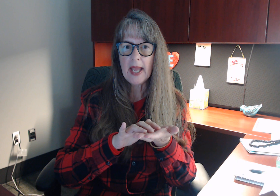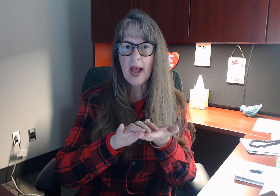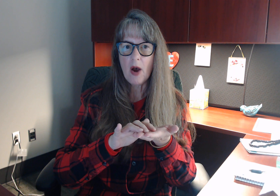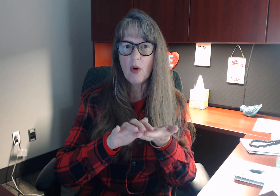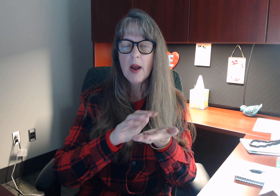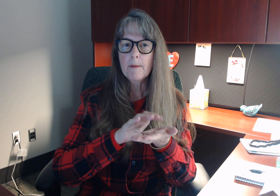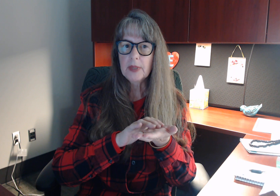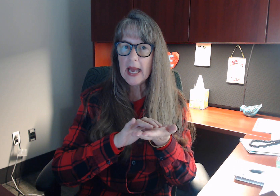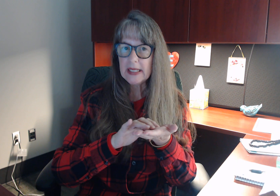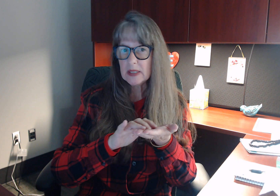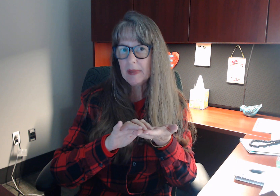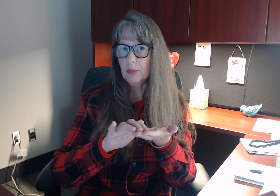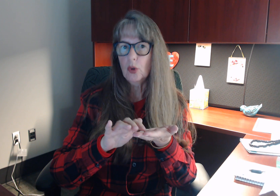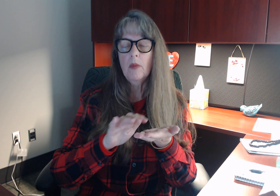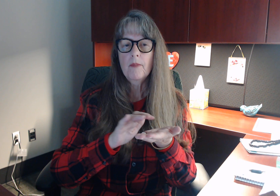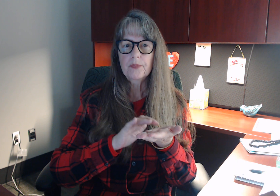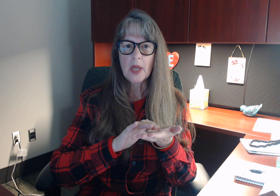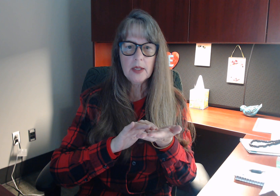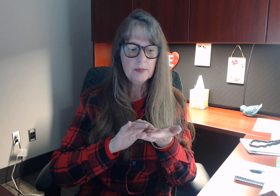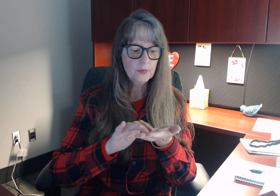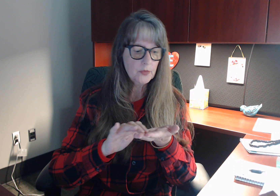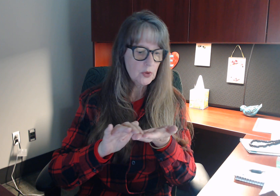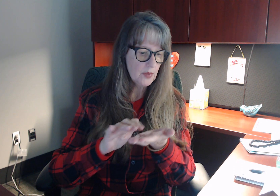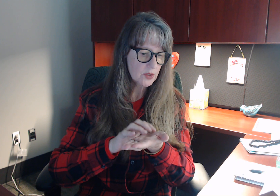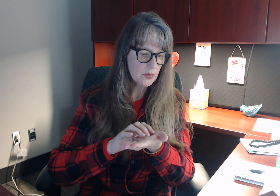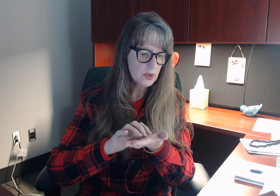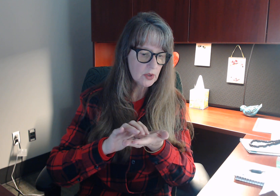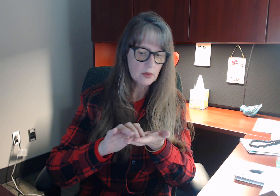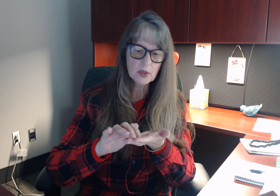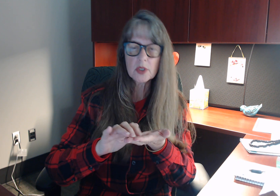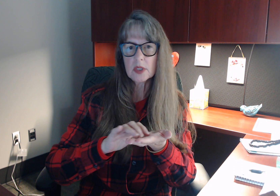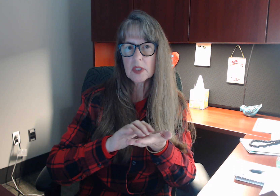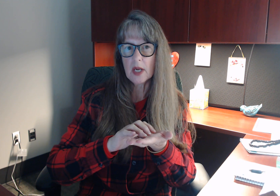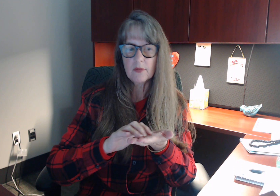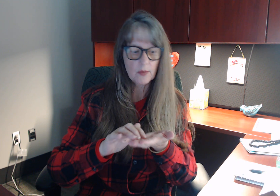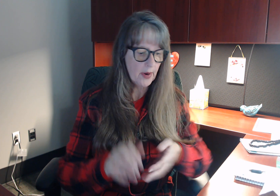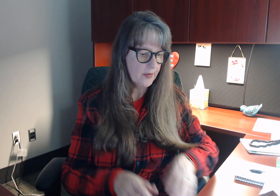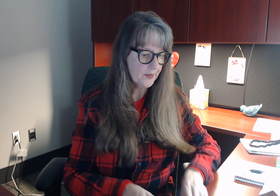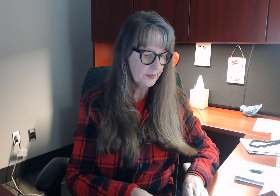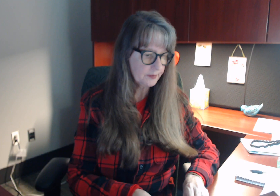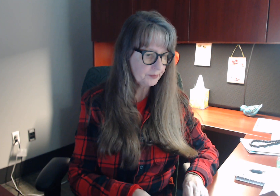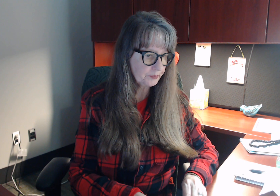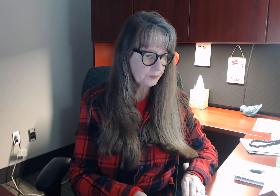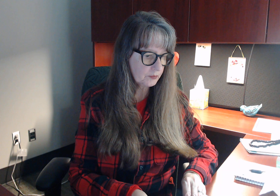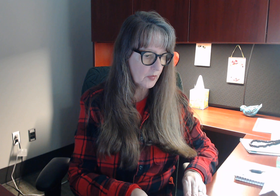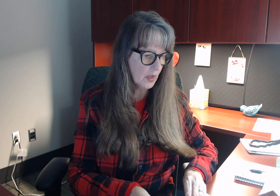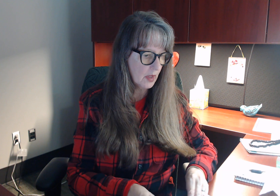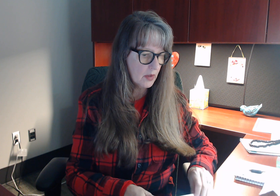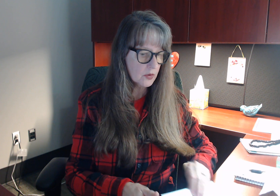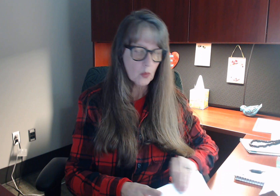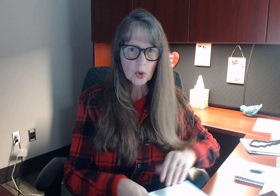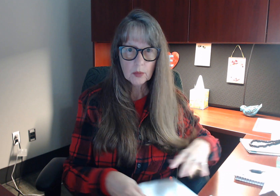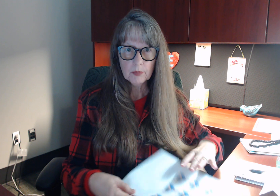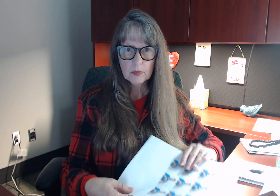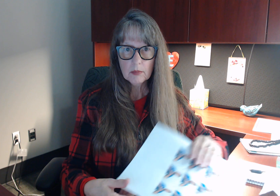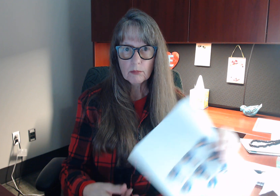how blind people do that. So this is the sign for Braille. So World